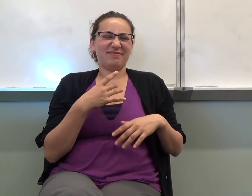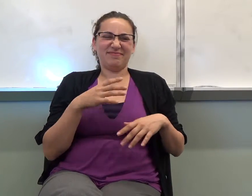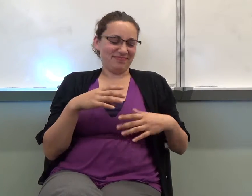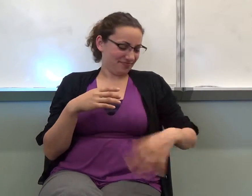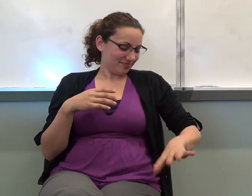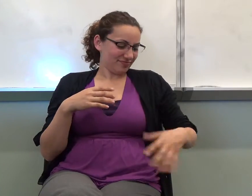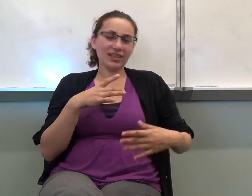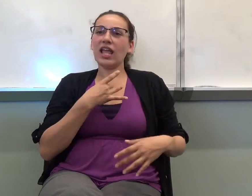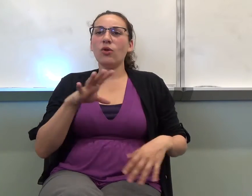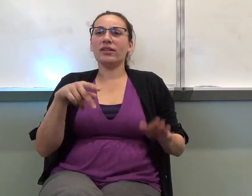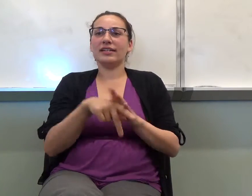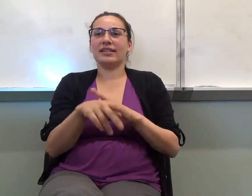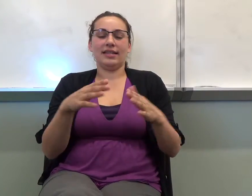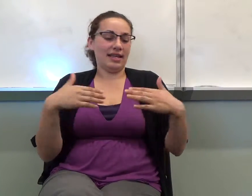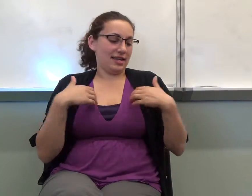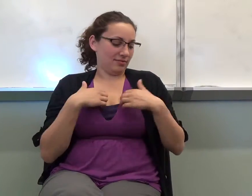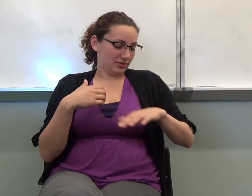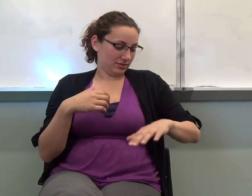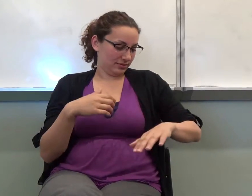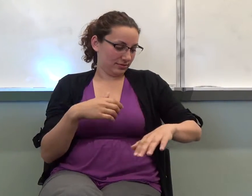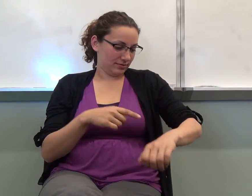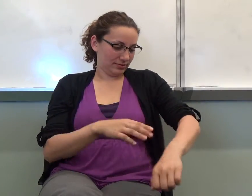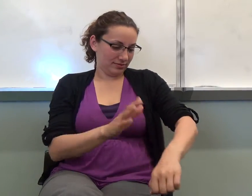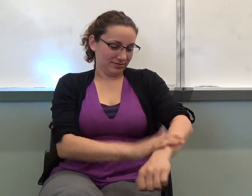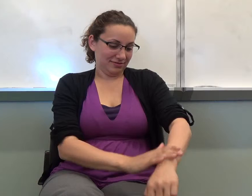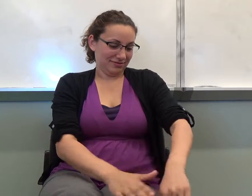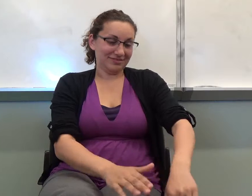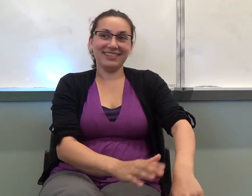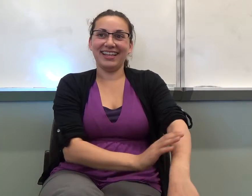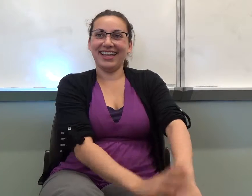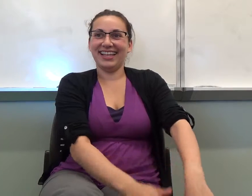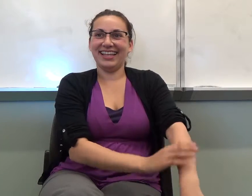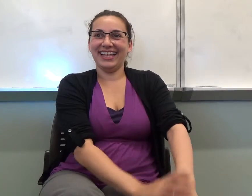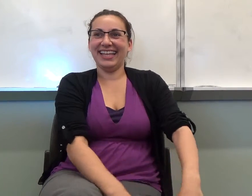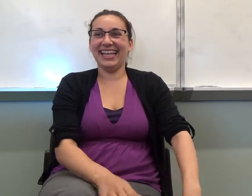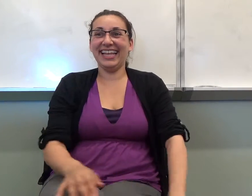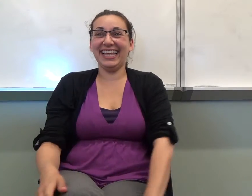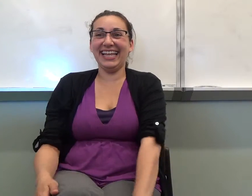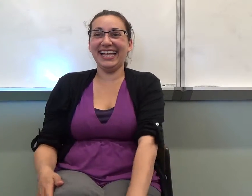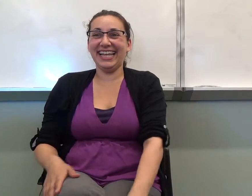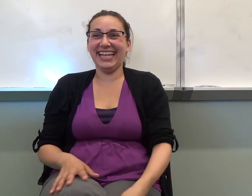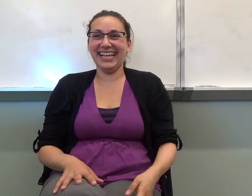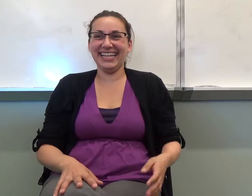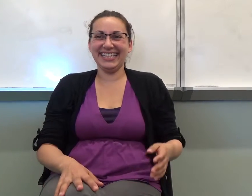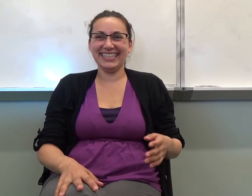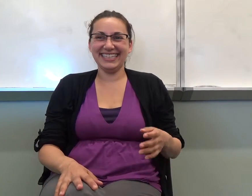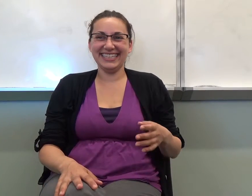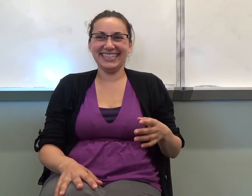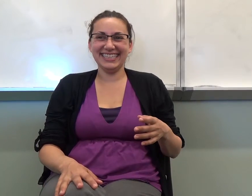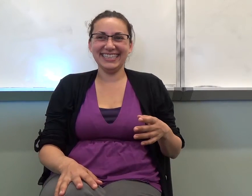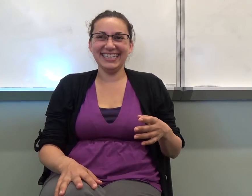Now, the data here, let's say this graph right here, we had data from 1920 to 2000, which